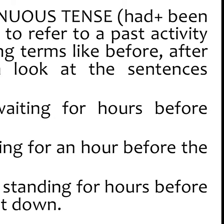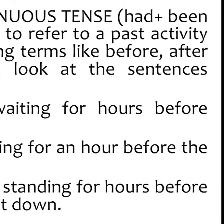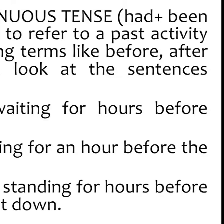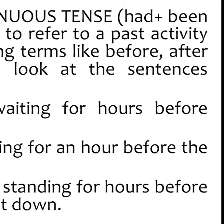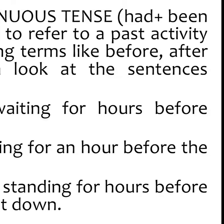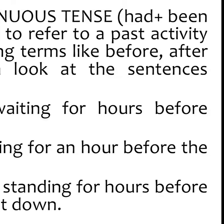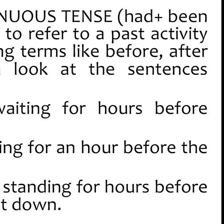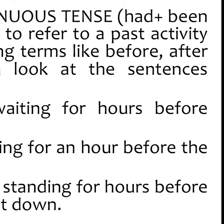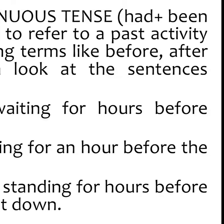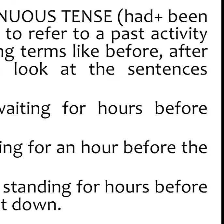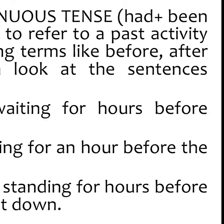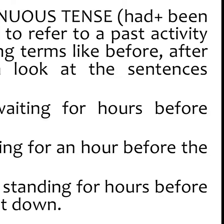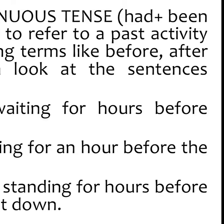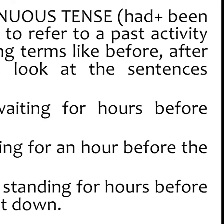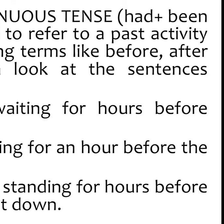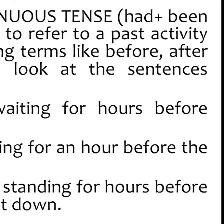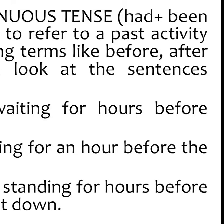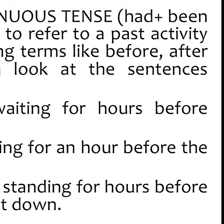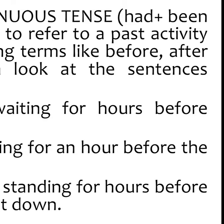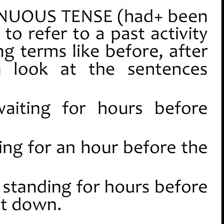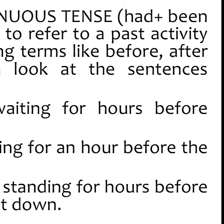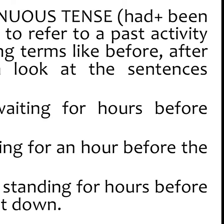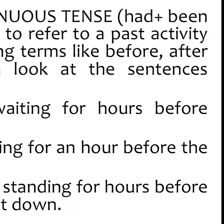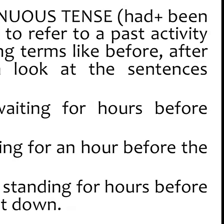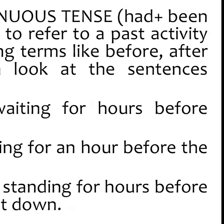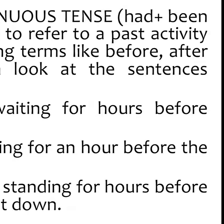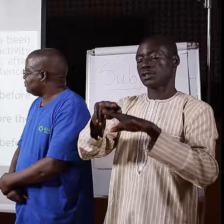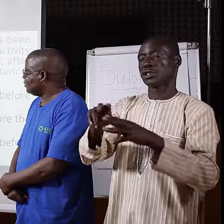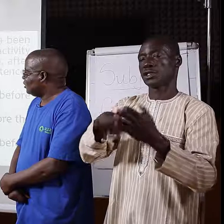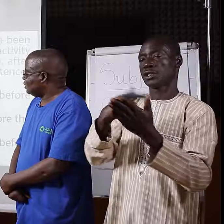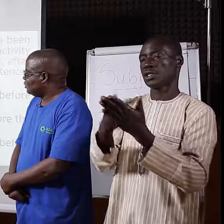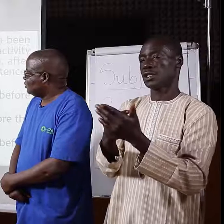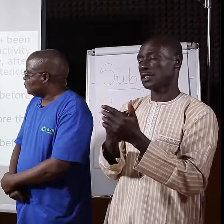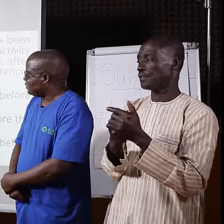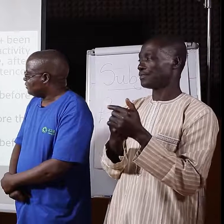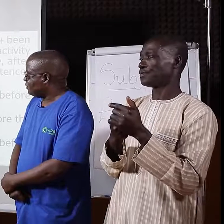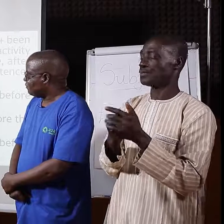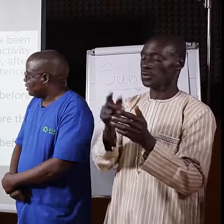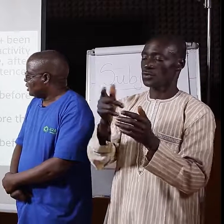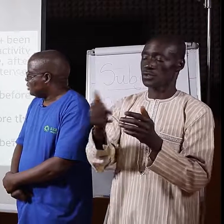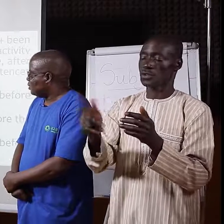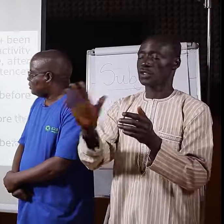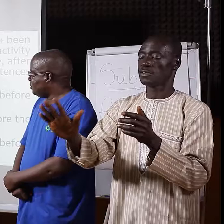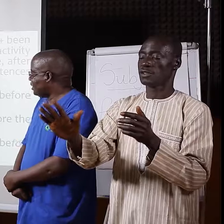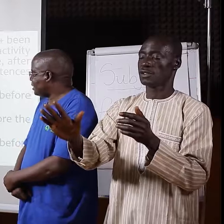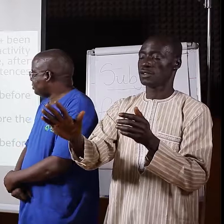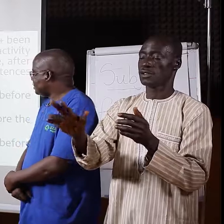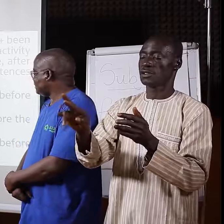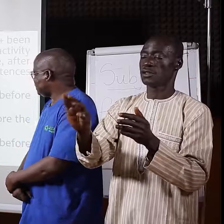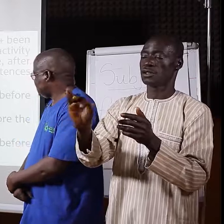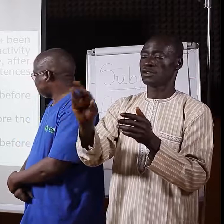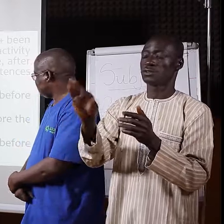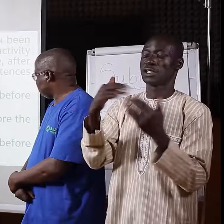been waiting for an hour before the train arrived. 25. Reuben had